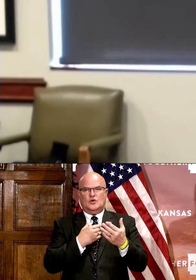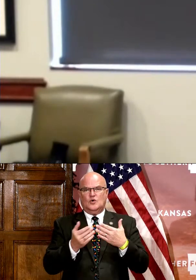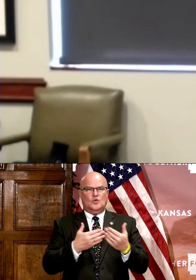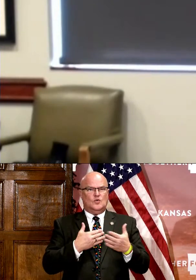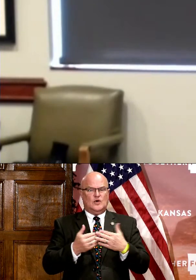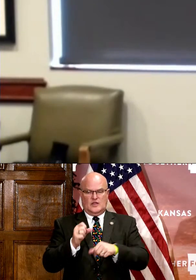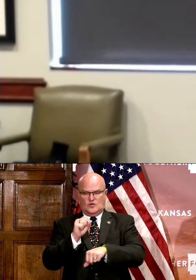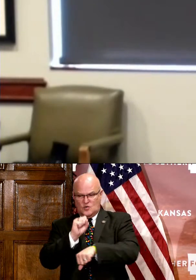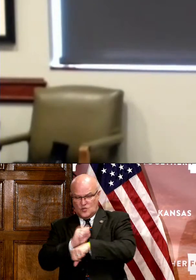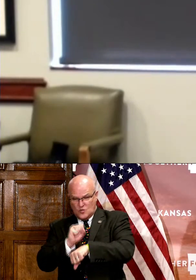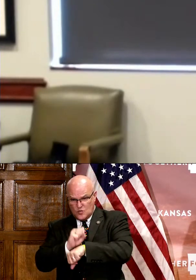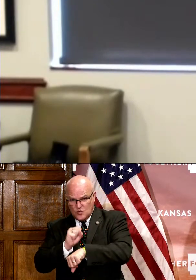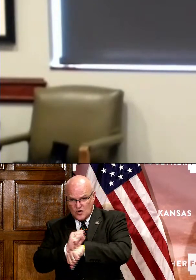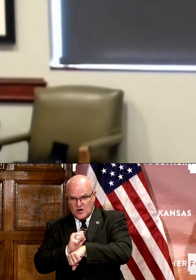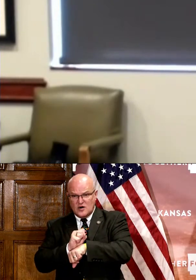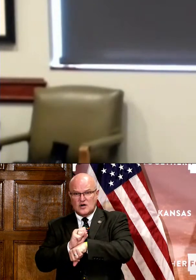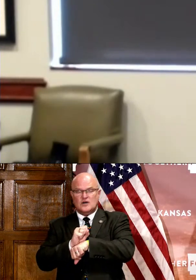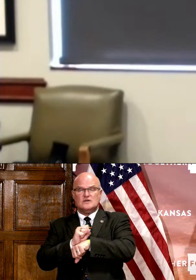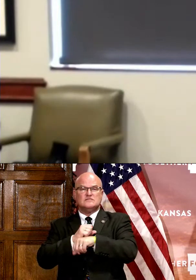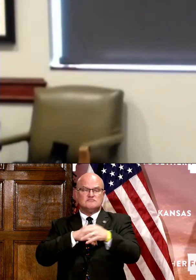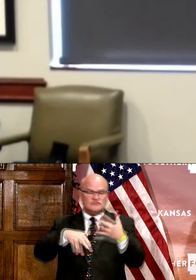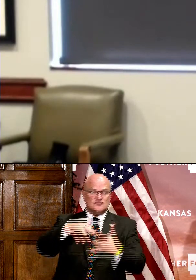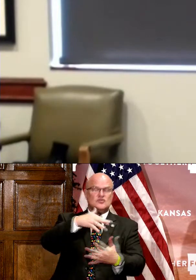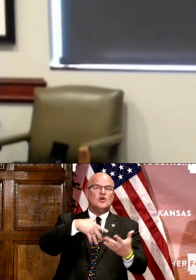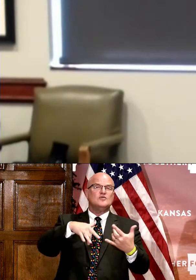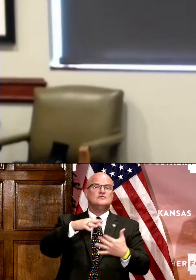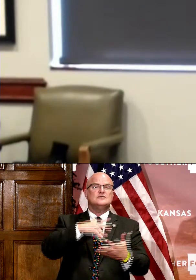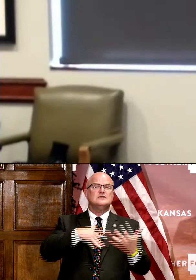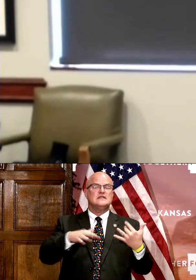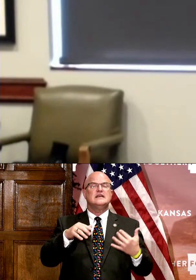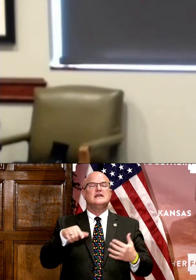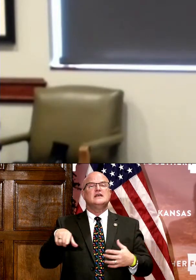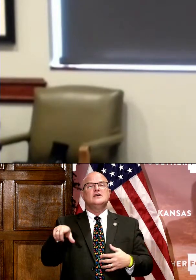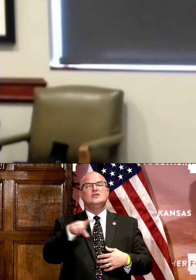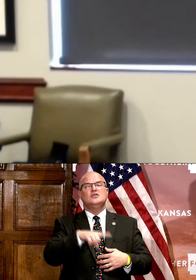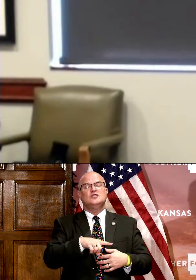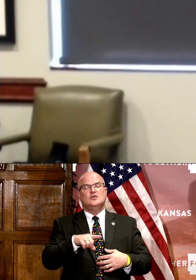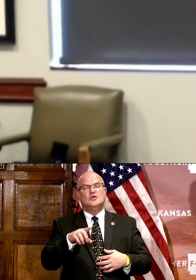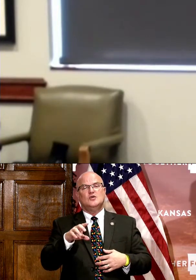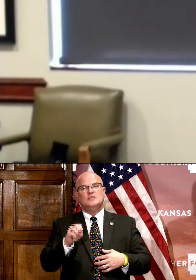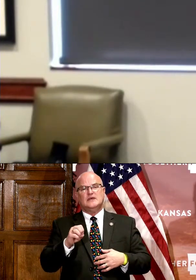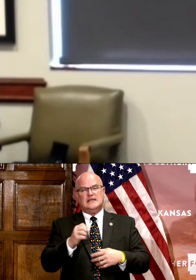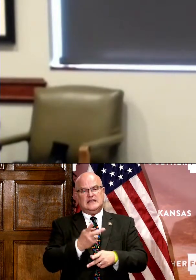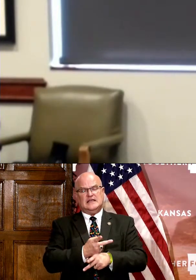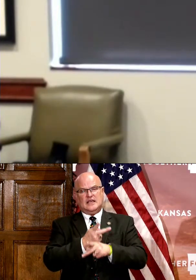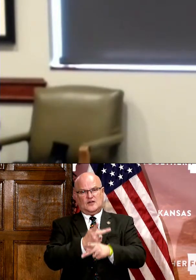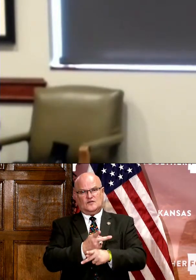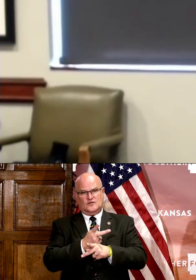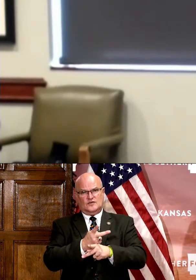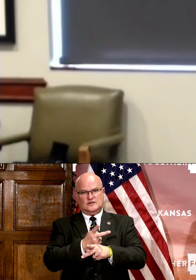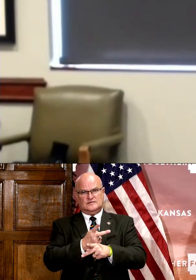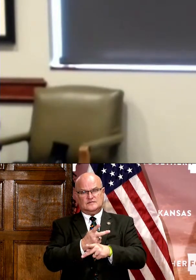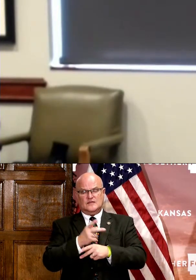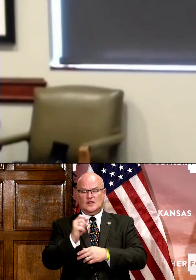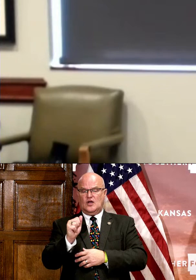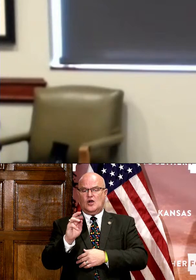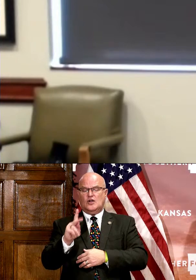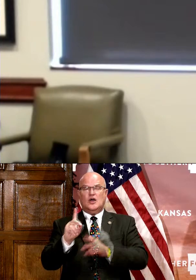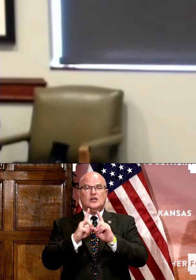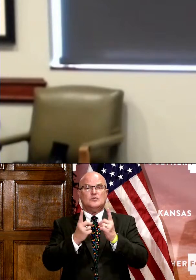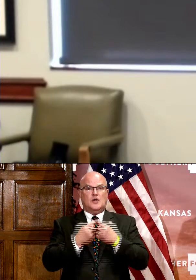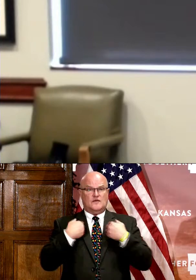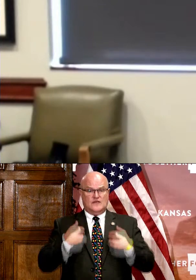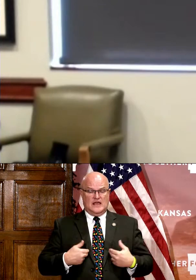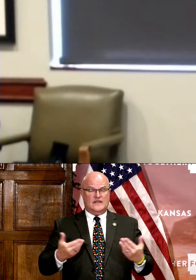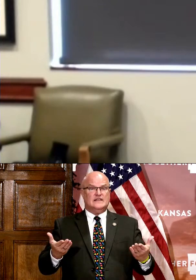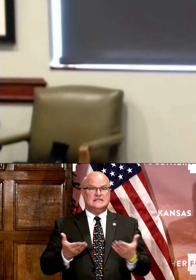at work or socially, be very cautious. Arkansas Department of Health is here,